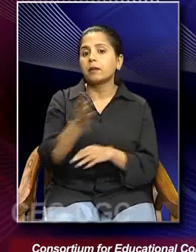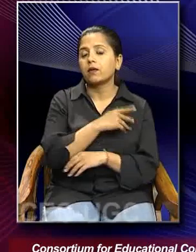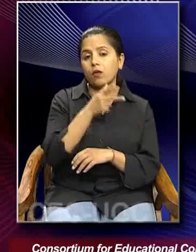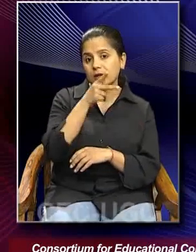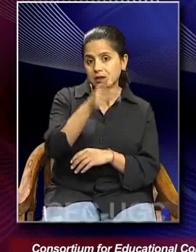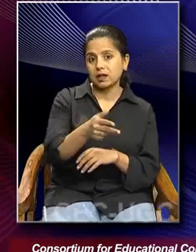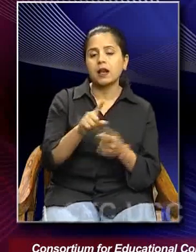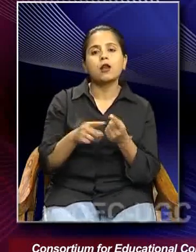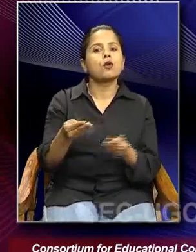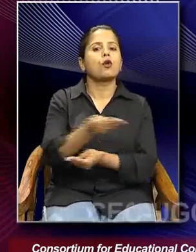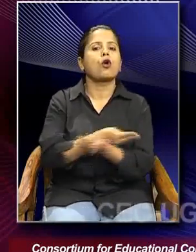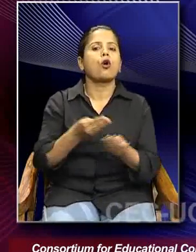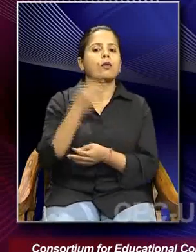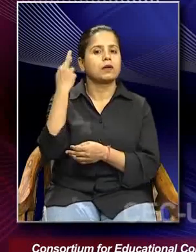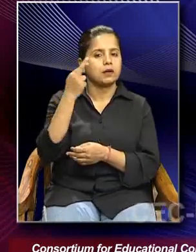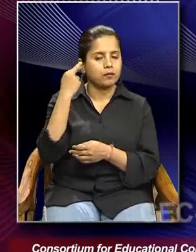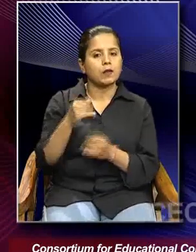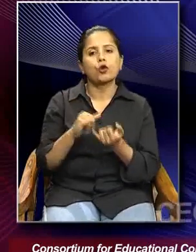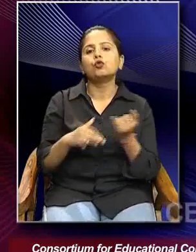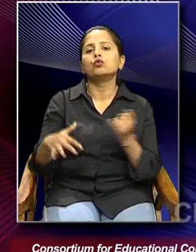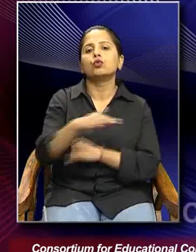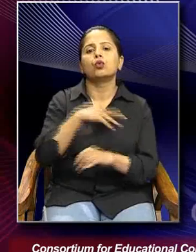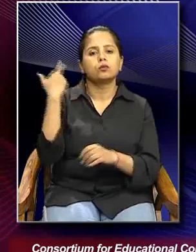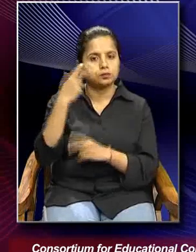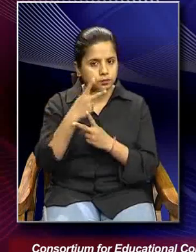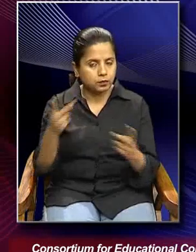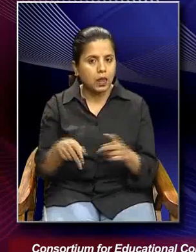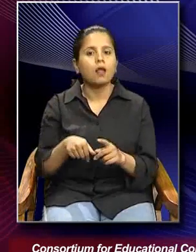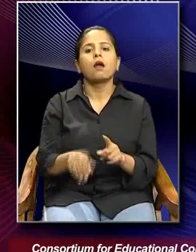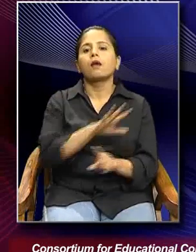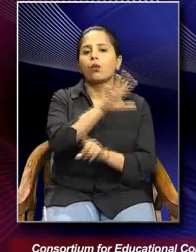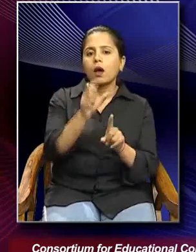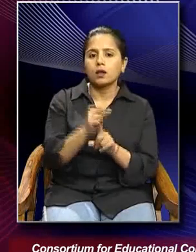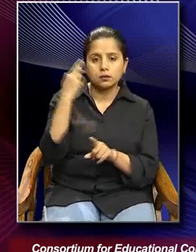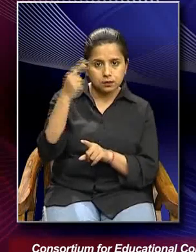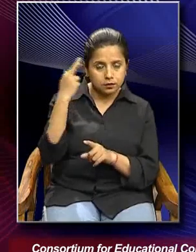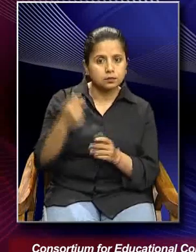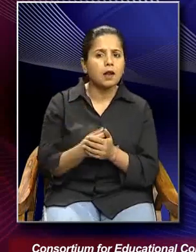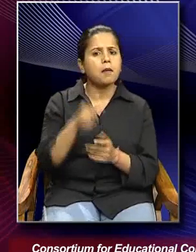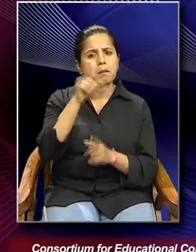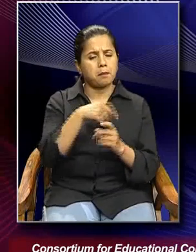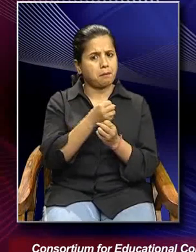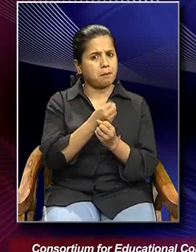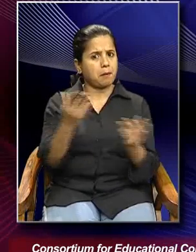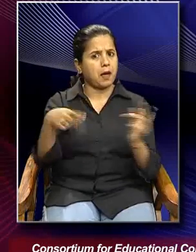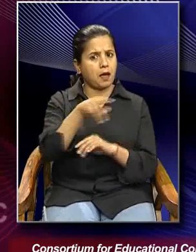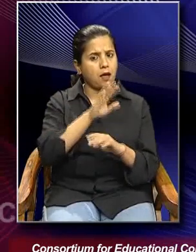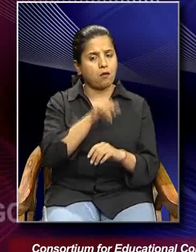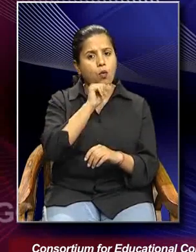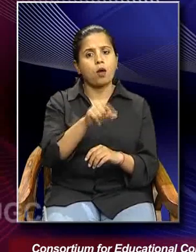that economic factors, social factors, cultural factors. Many times people have affinity to their